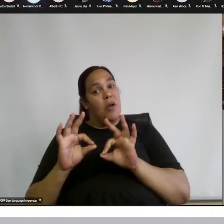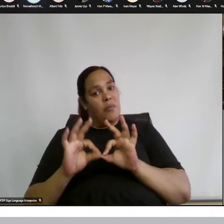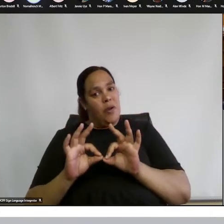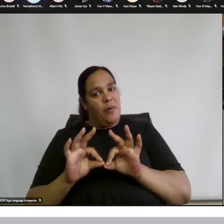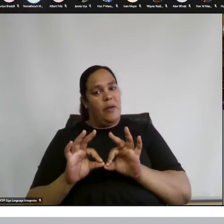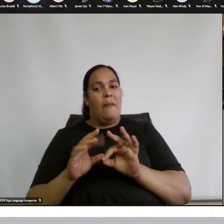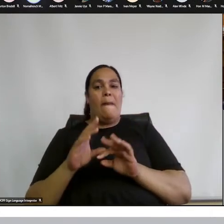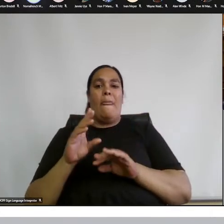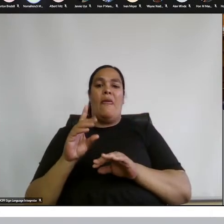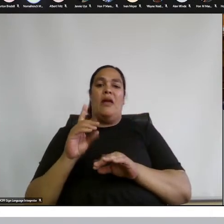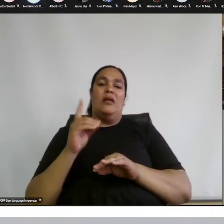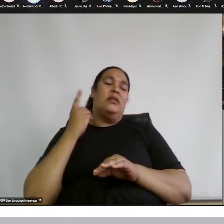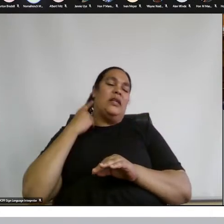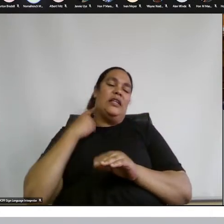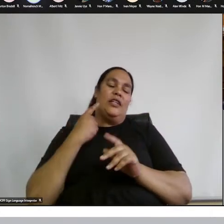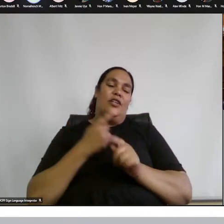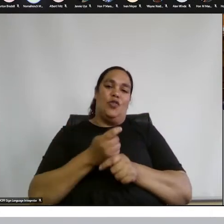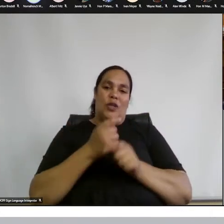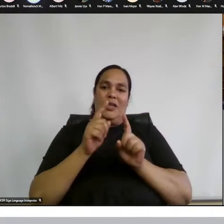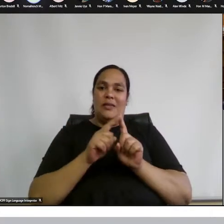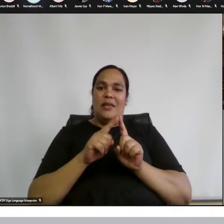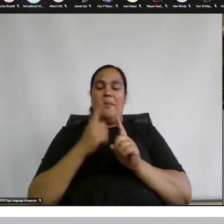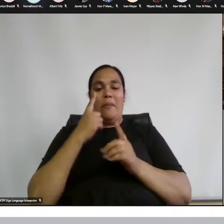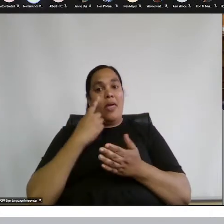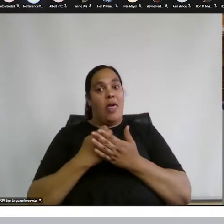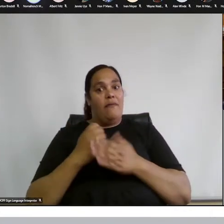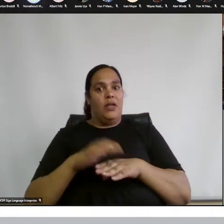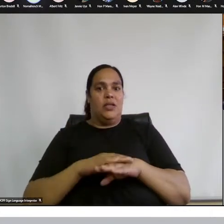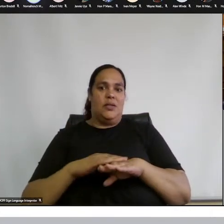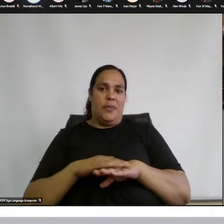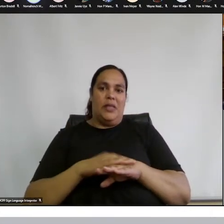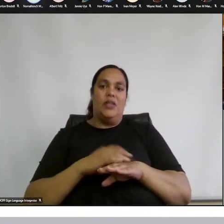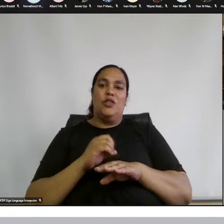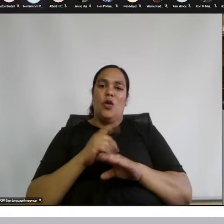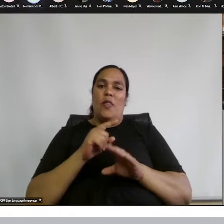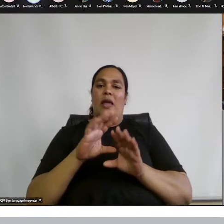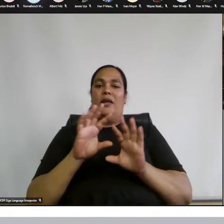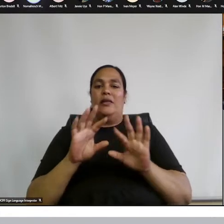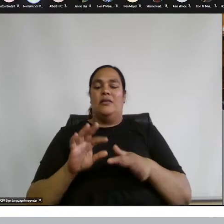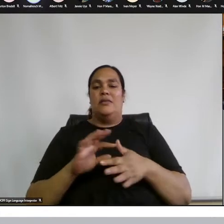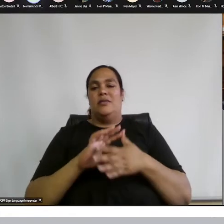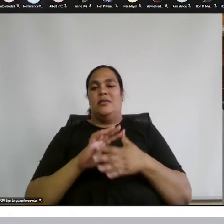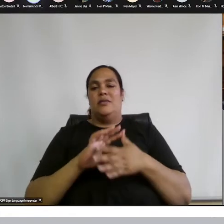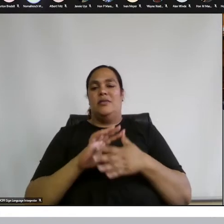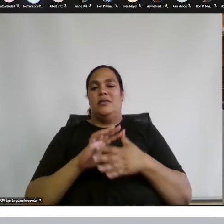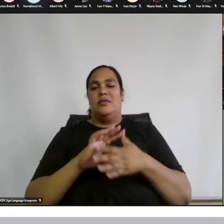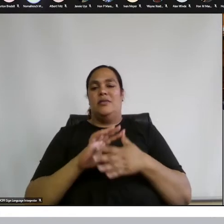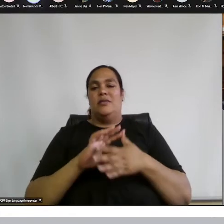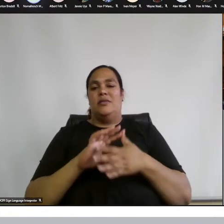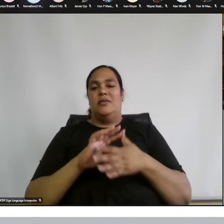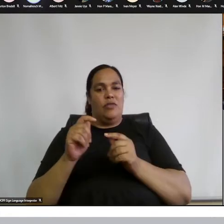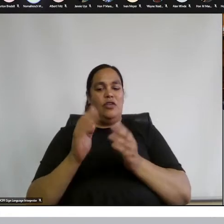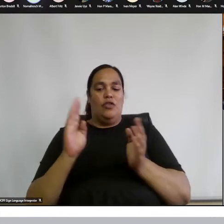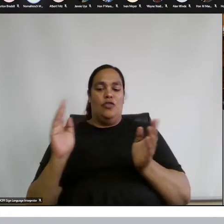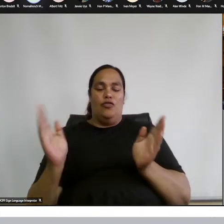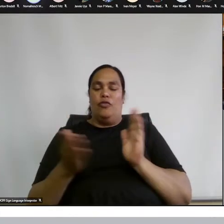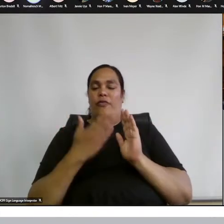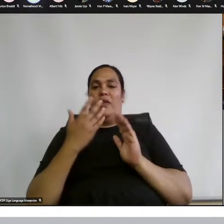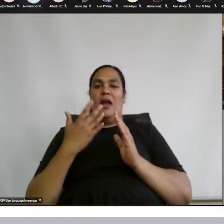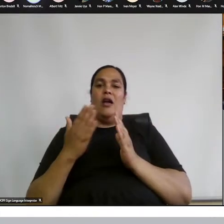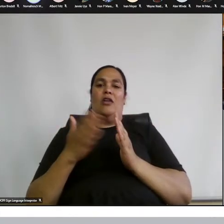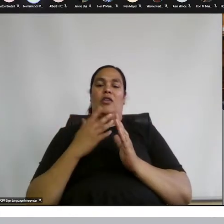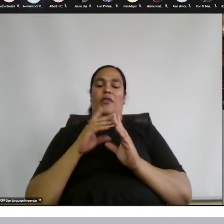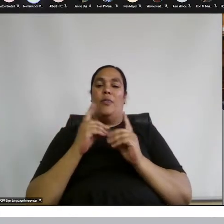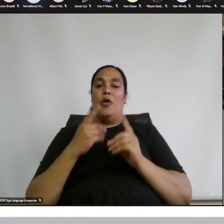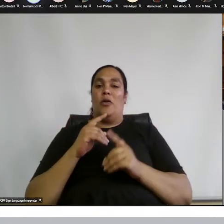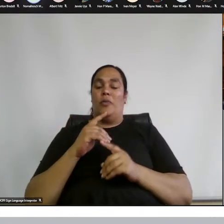information, data-driven, and also evidence-based. So that 35 million that has been shifted out of the department to the Premier